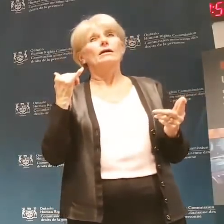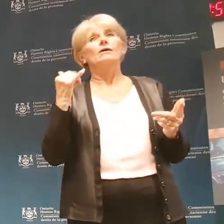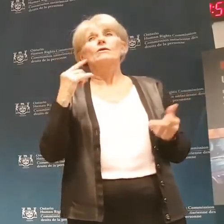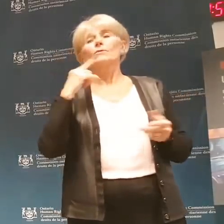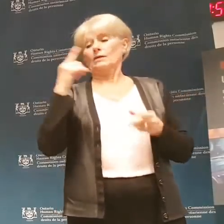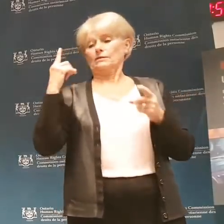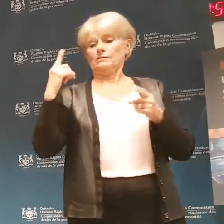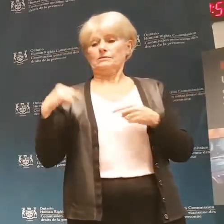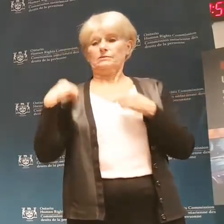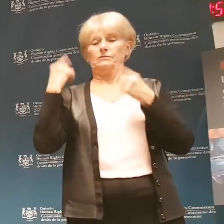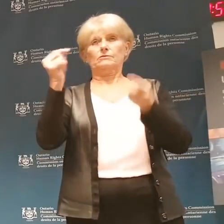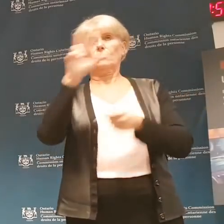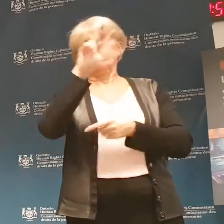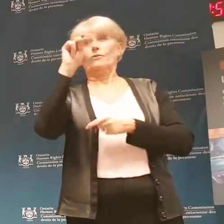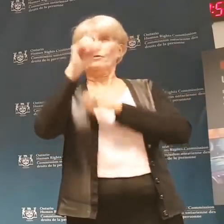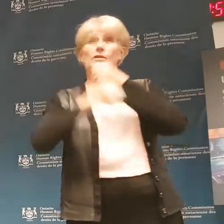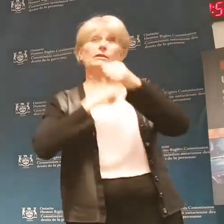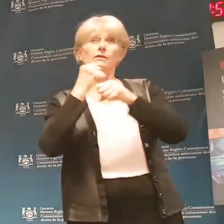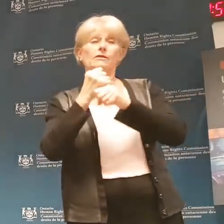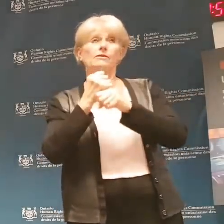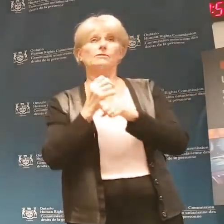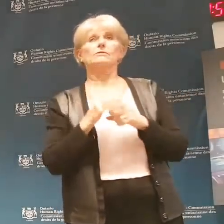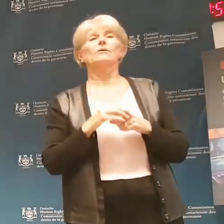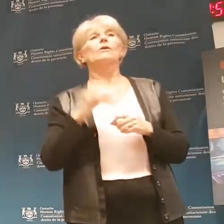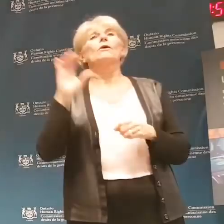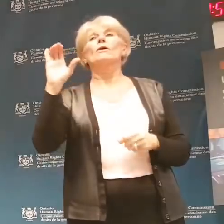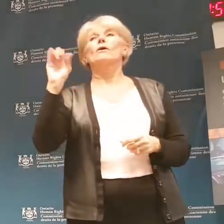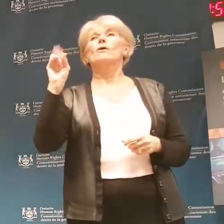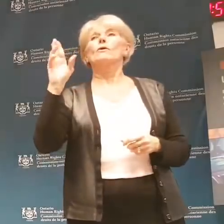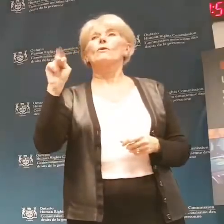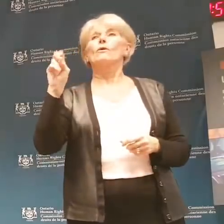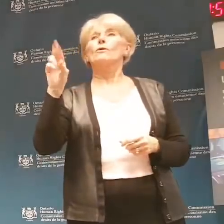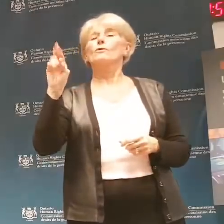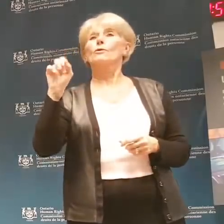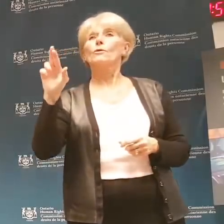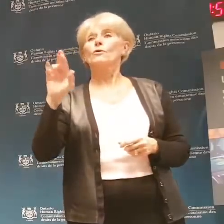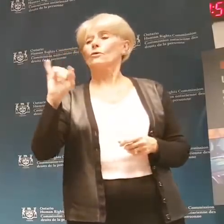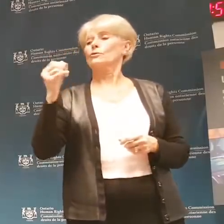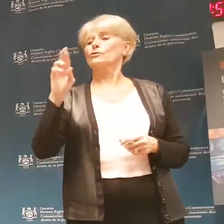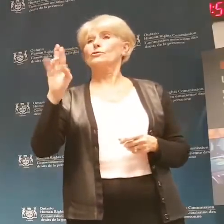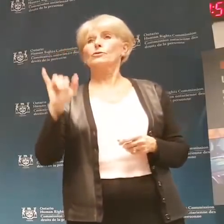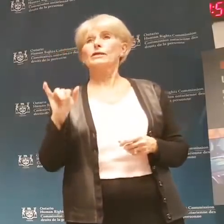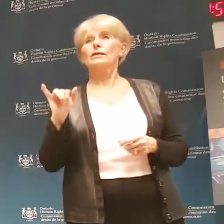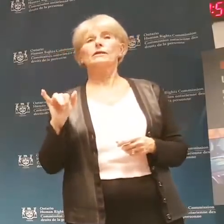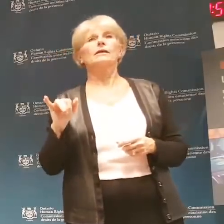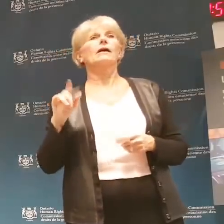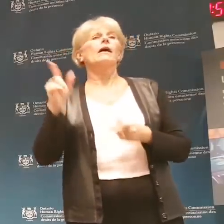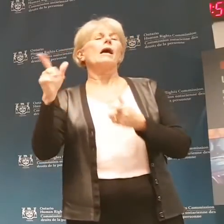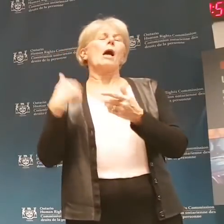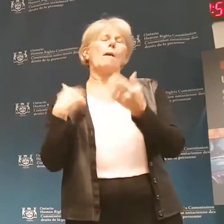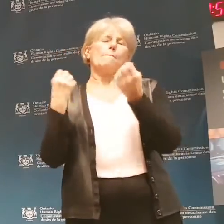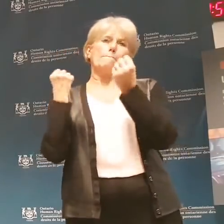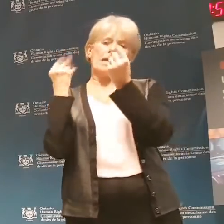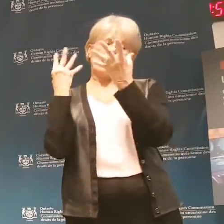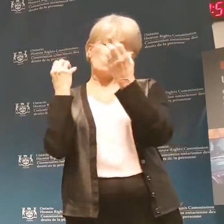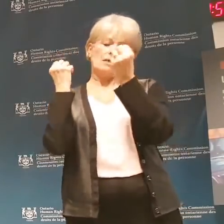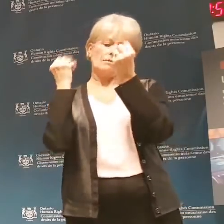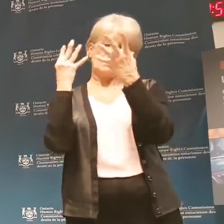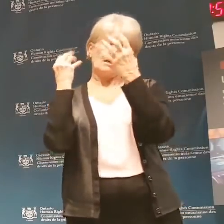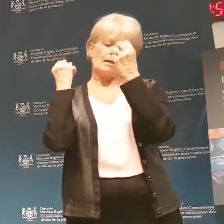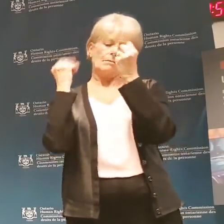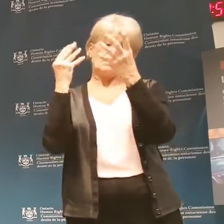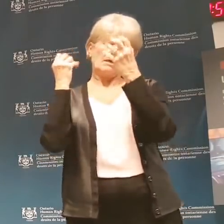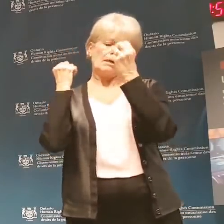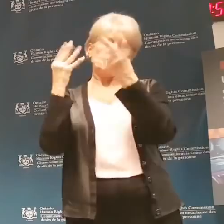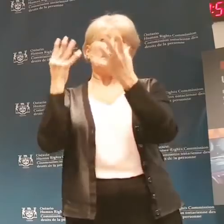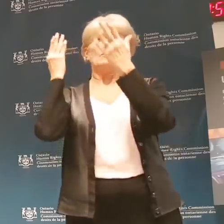the last 3 decades, coroner's juries have made numerous